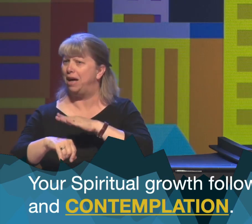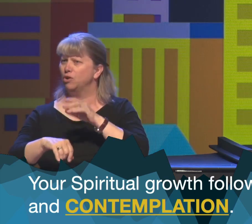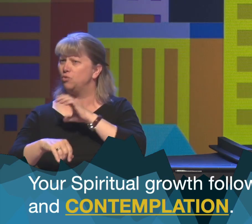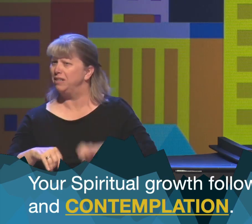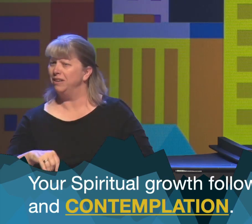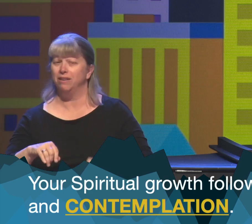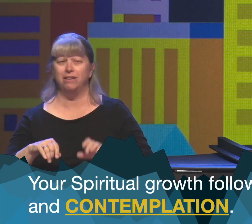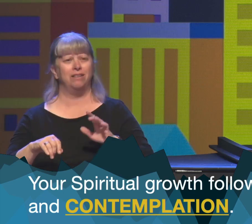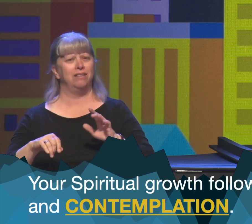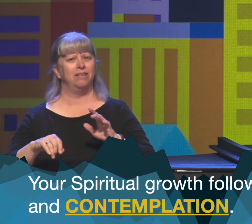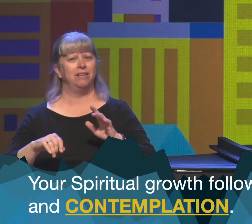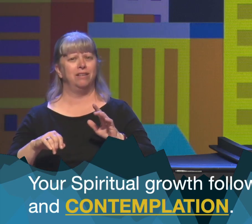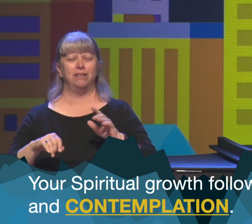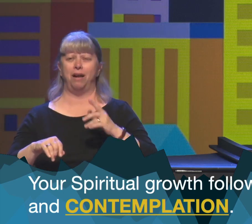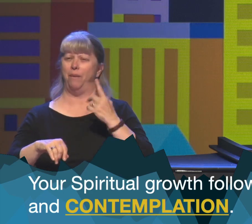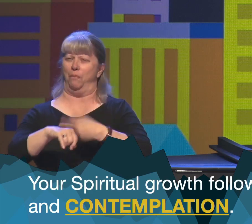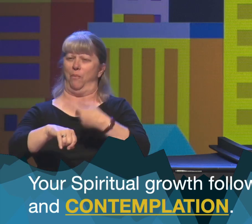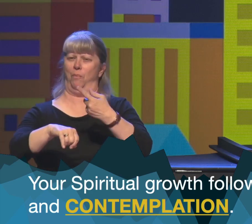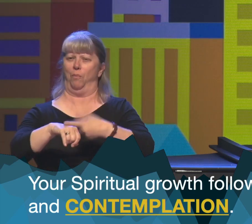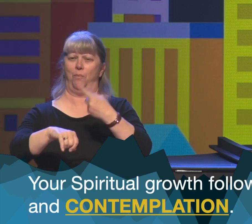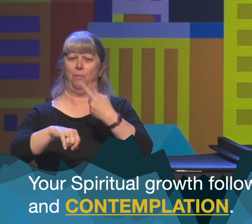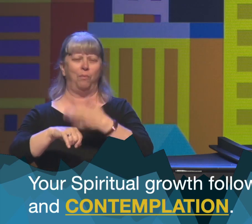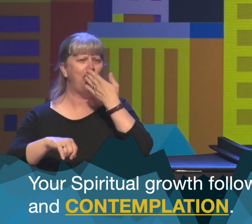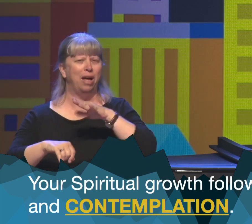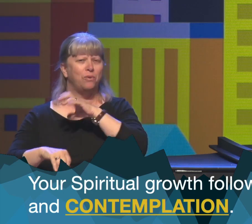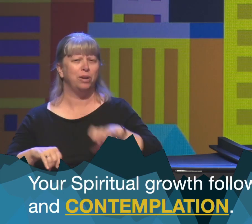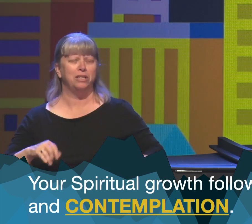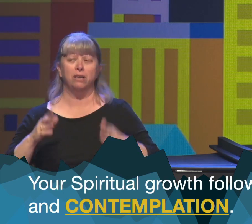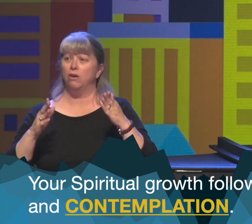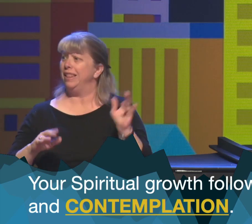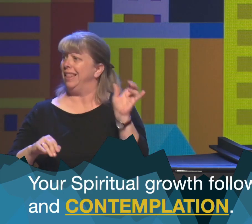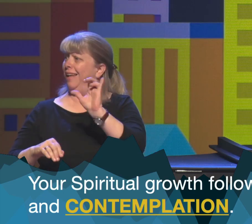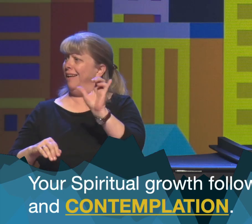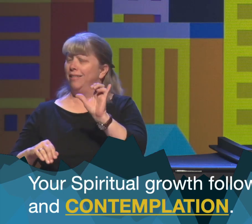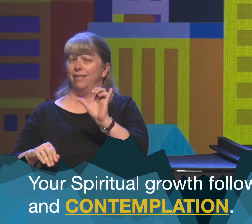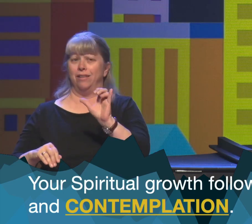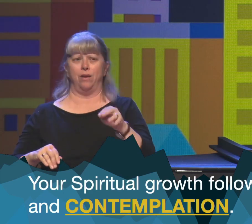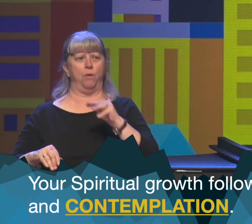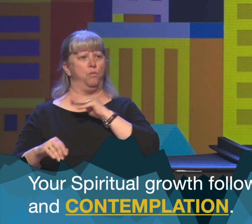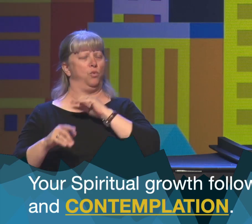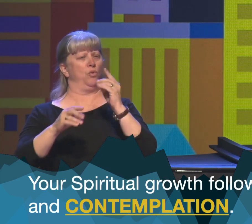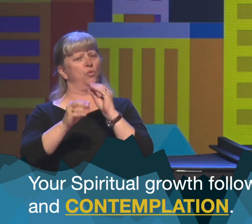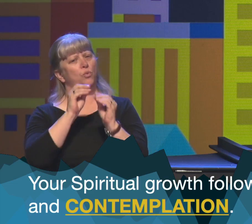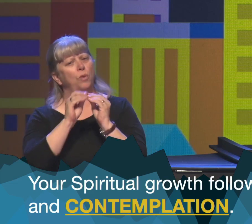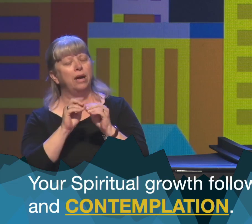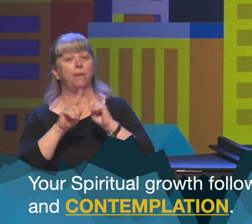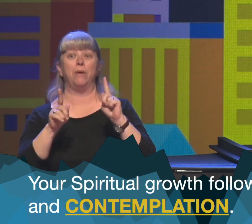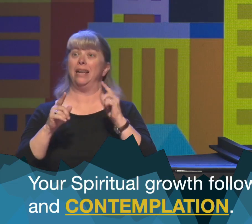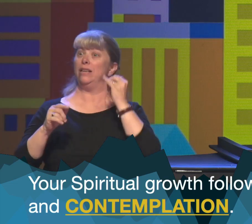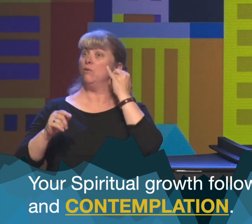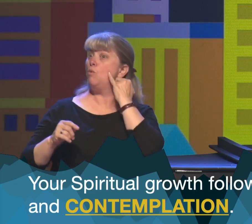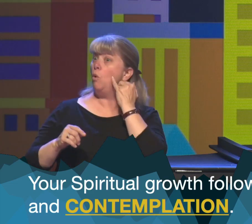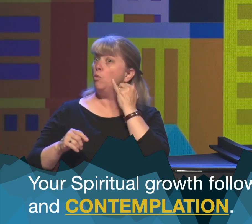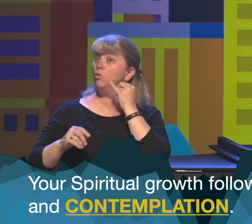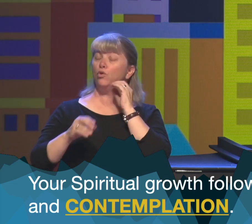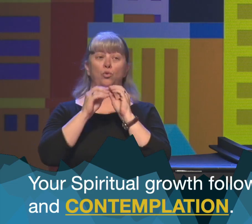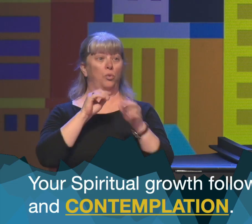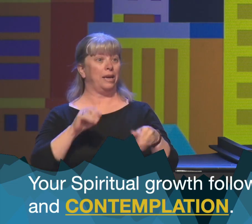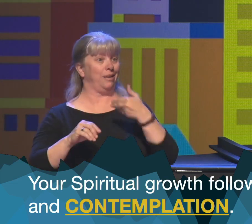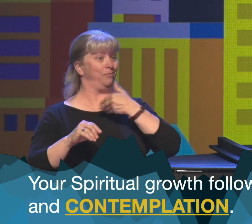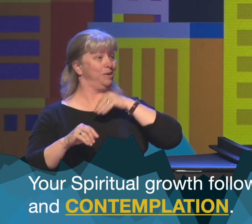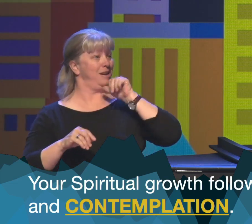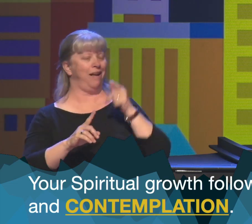Christian. Bad, bad, bad Christian. It's like moral correction. But what if the correction of the Spirit is